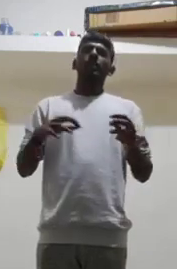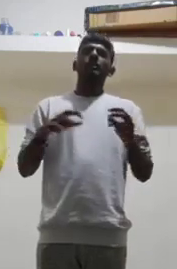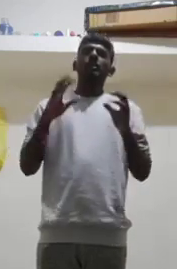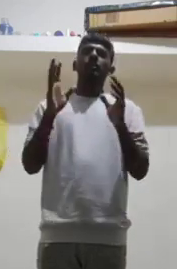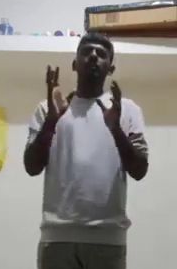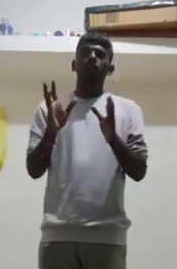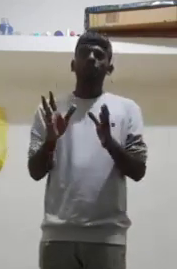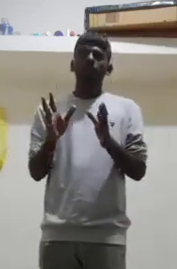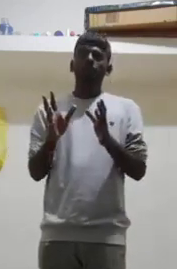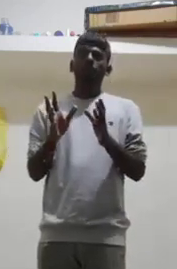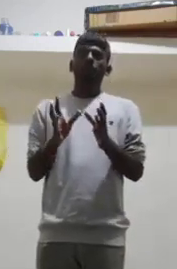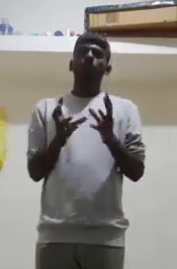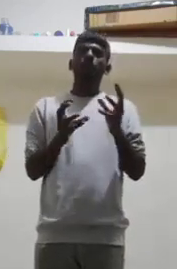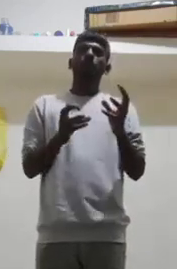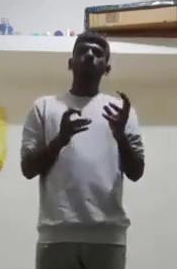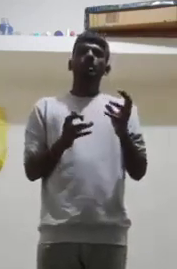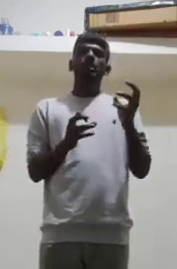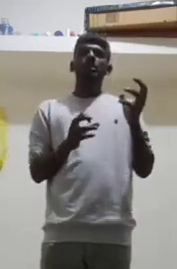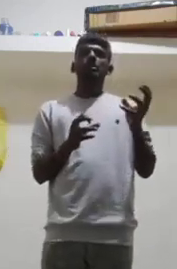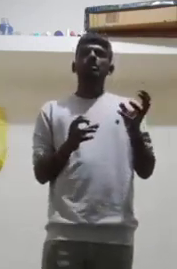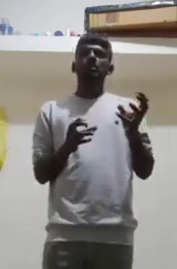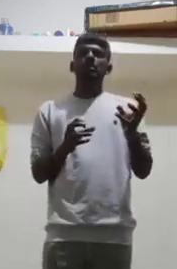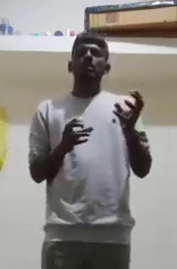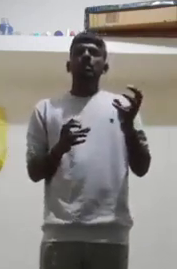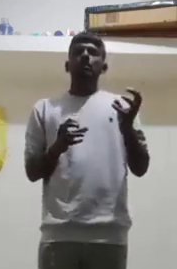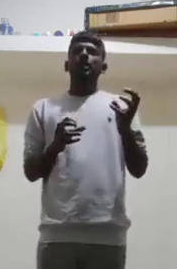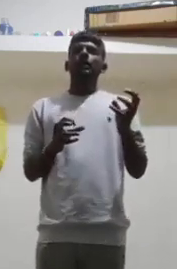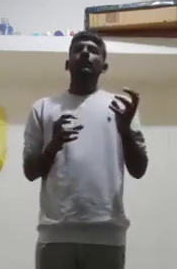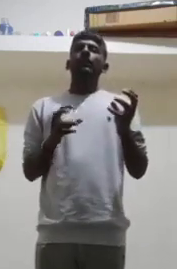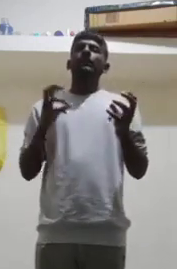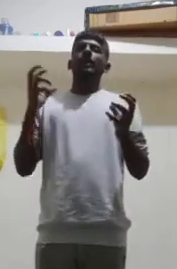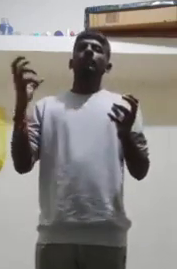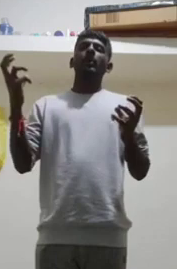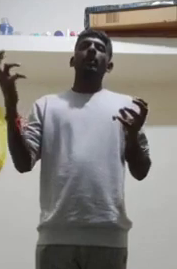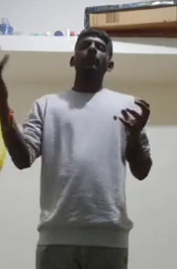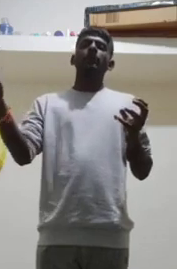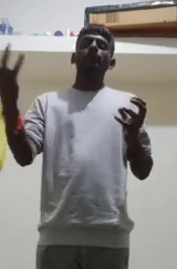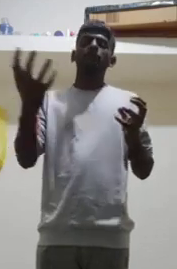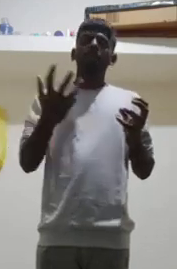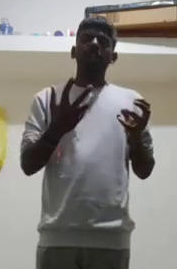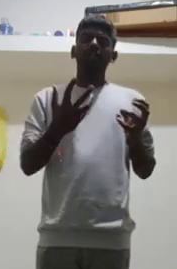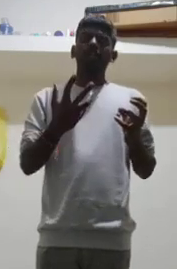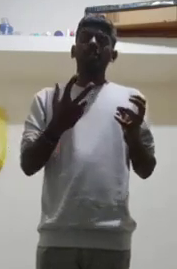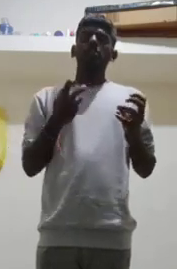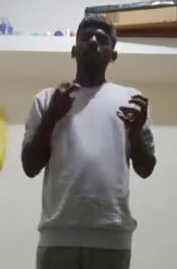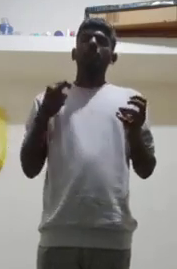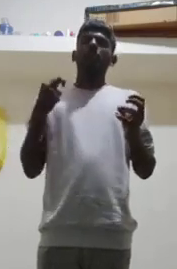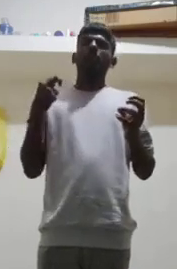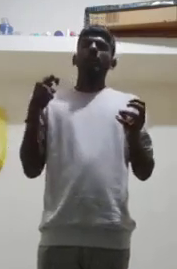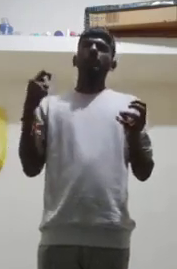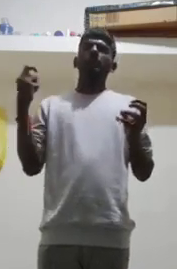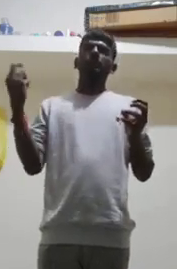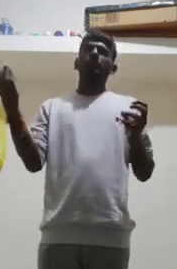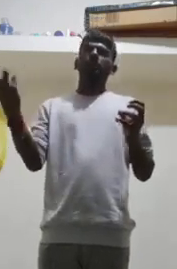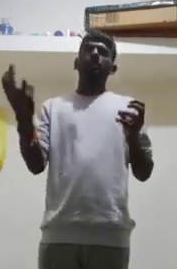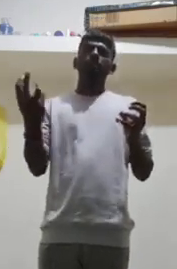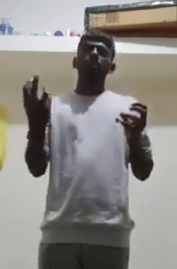as one object. Okay, one object is made up of couple of classes and logics